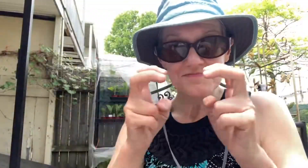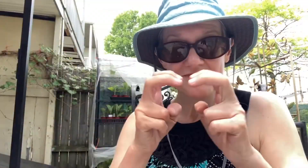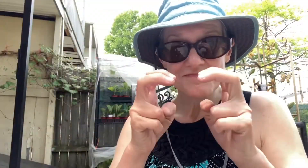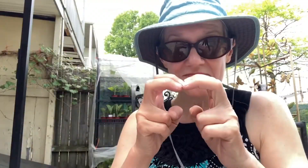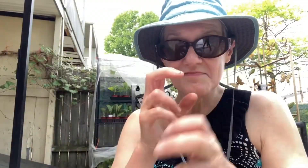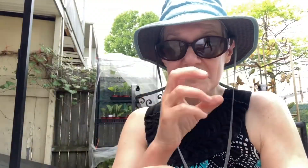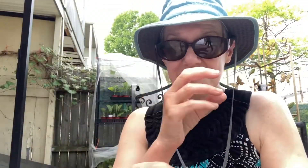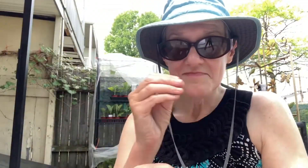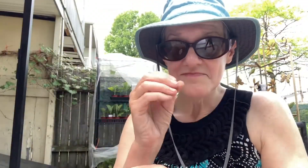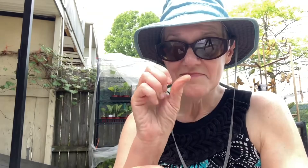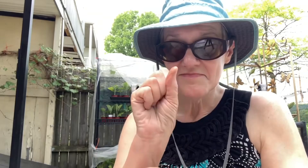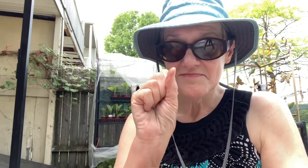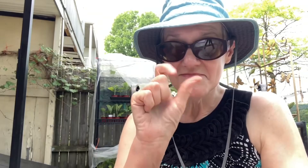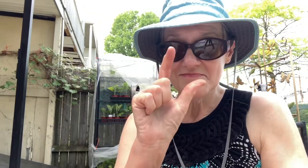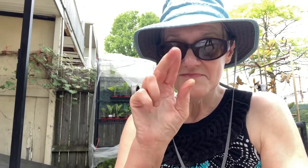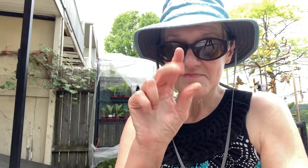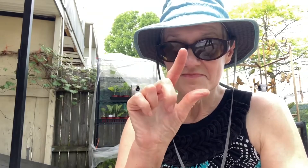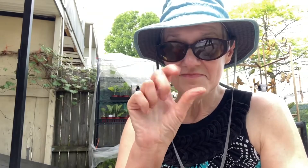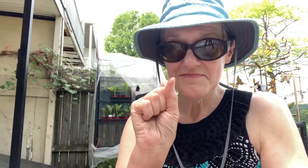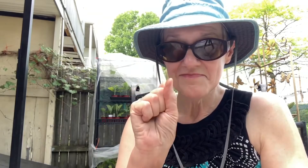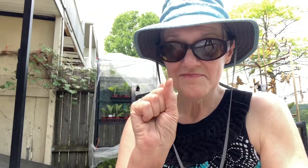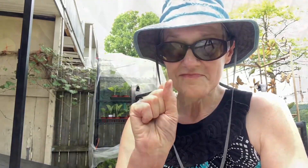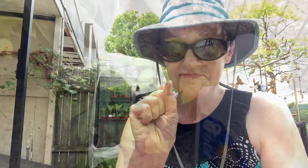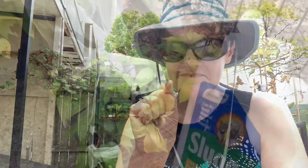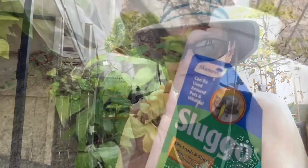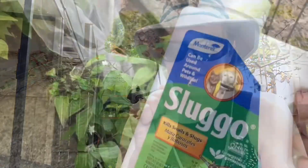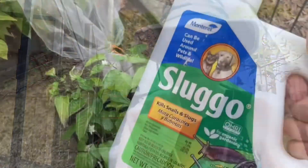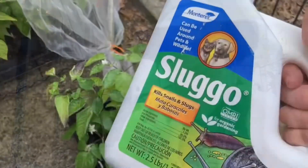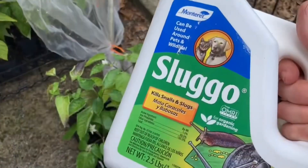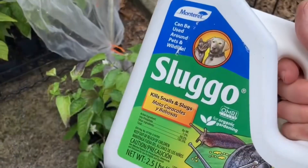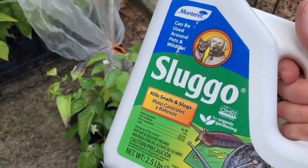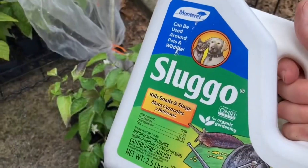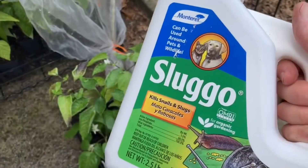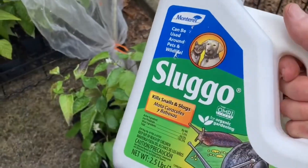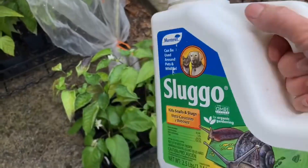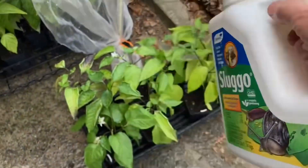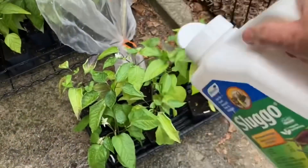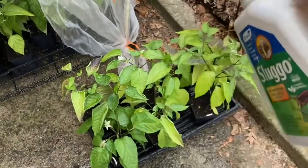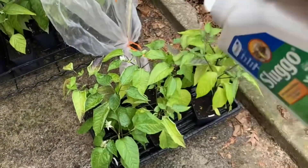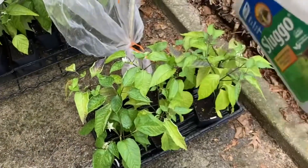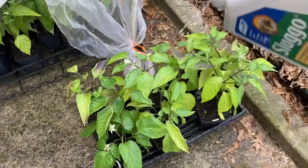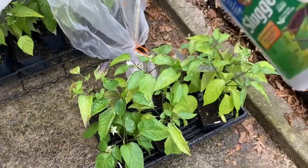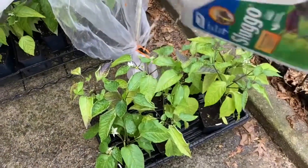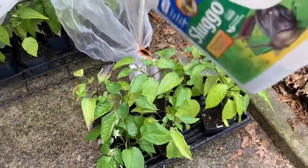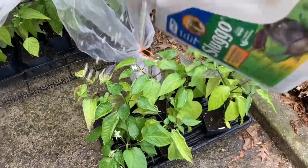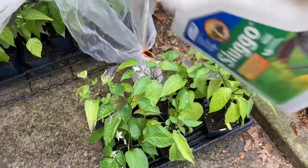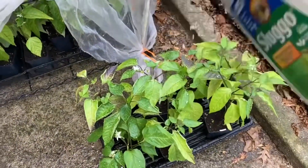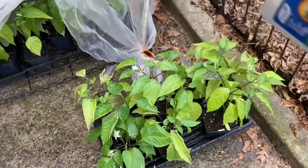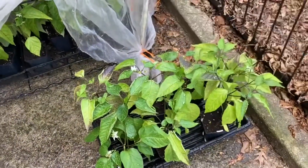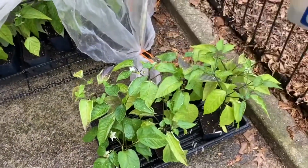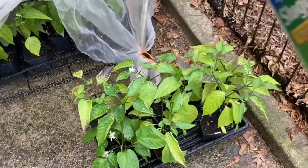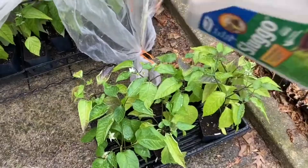I'm going to need to protect them from digging squirrels and slugs.